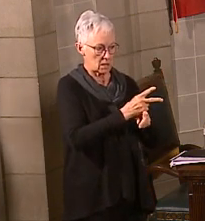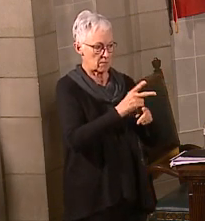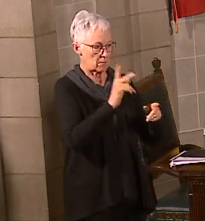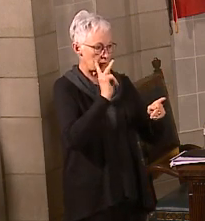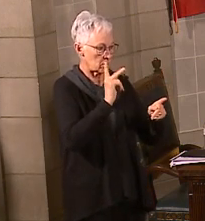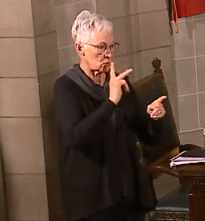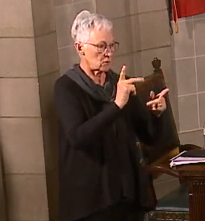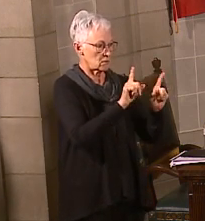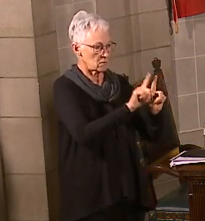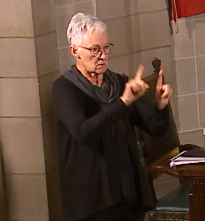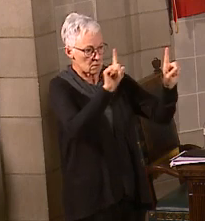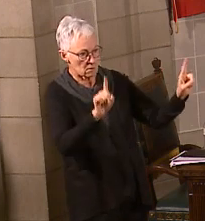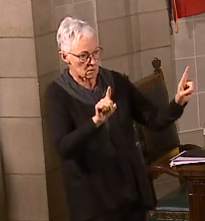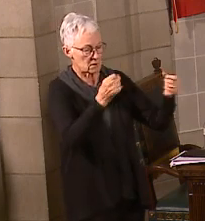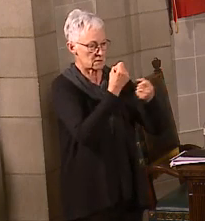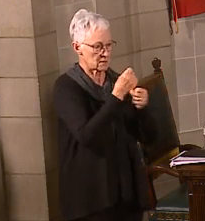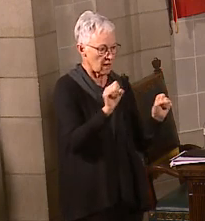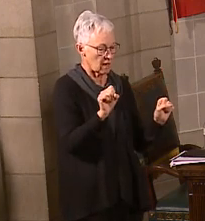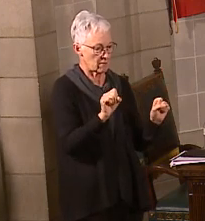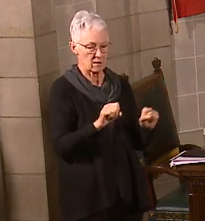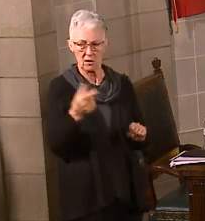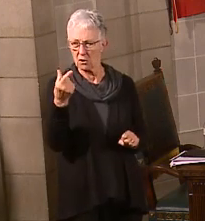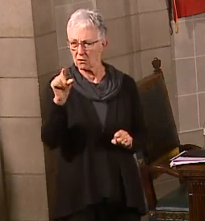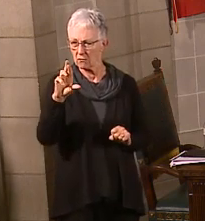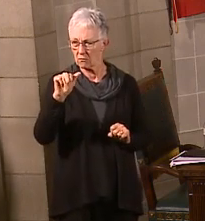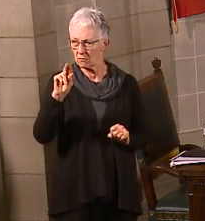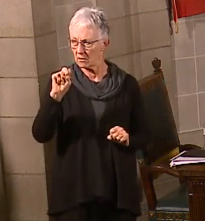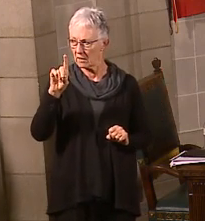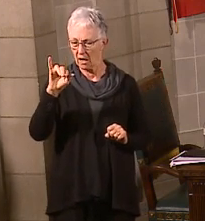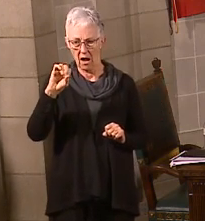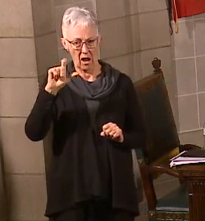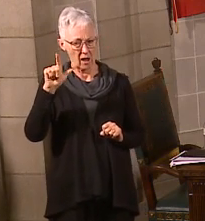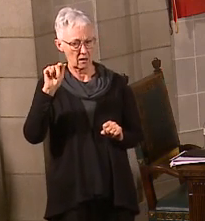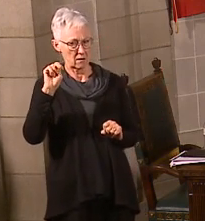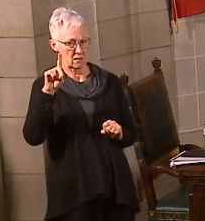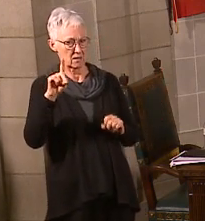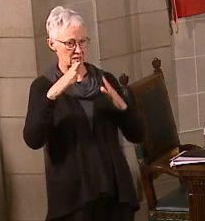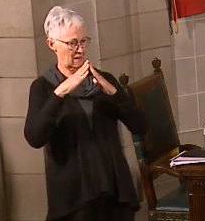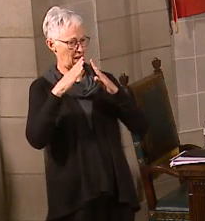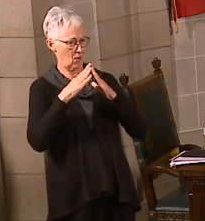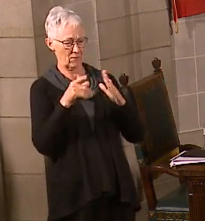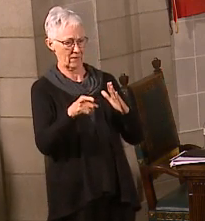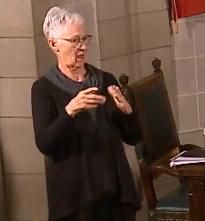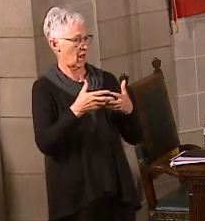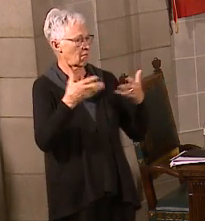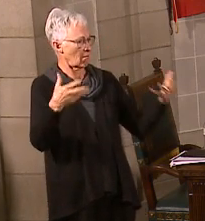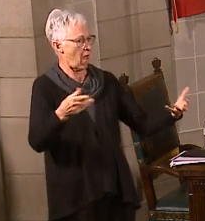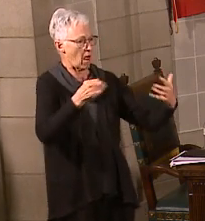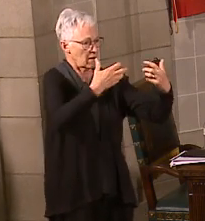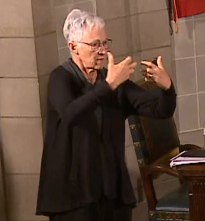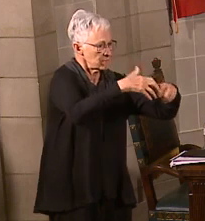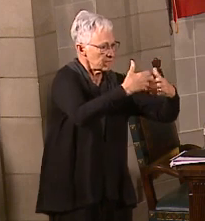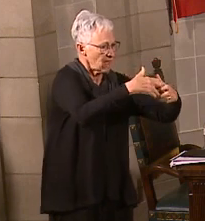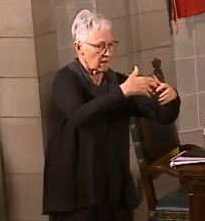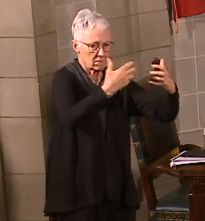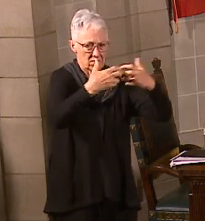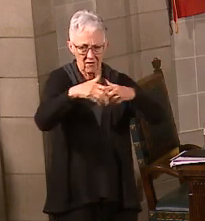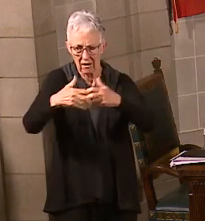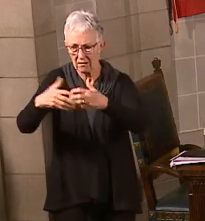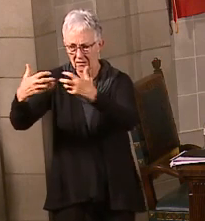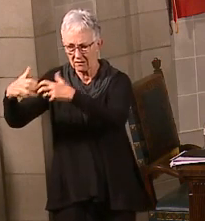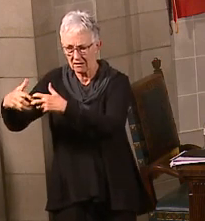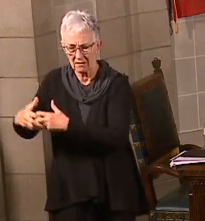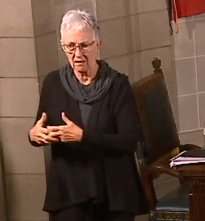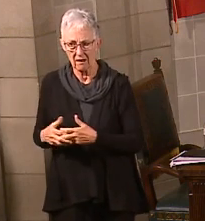Island's a manufacturing town, so it's not an easy place to be able to just work from home. Now, many of the employers are trying to get their folks to work from home where